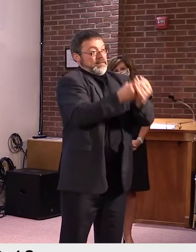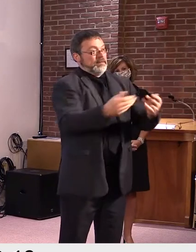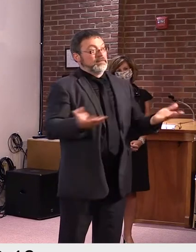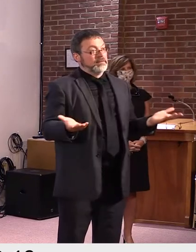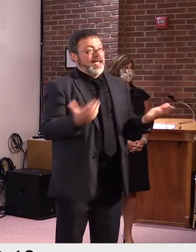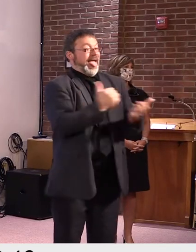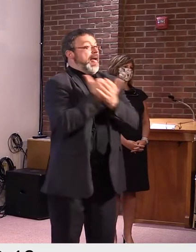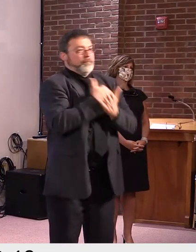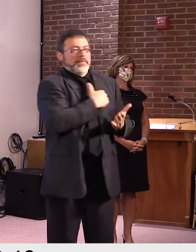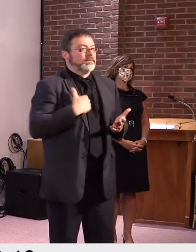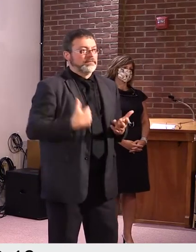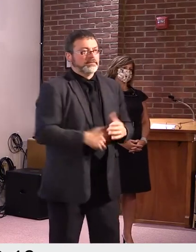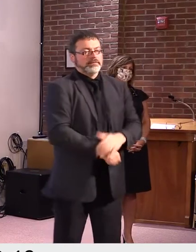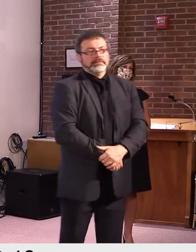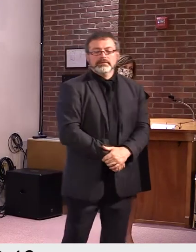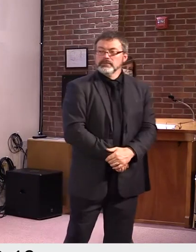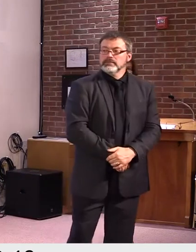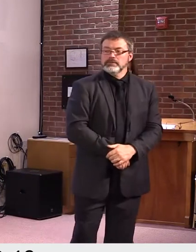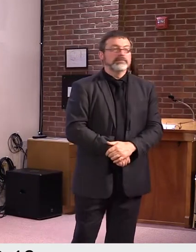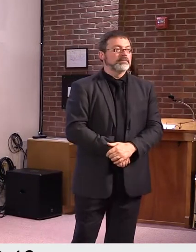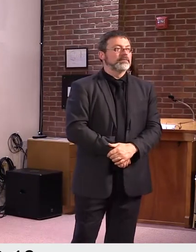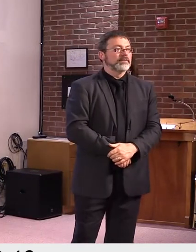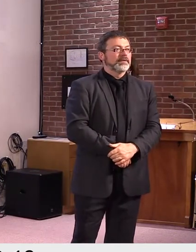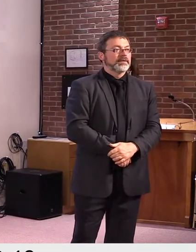Guy Page.